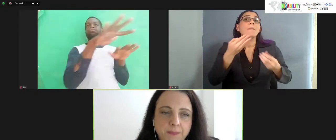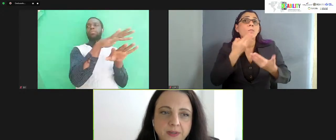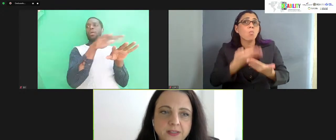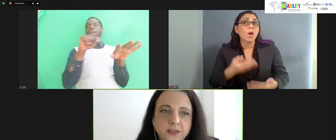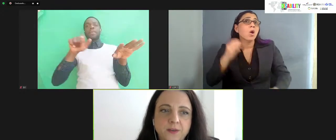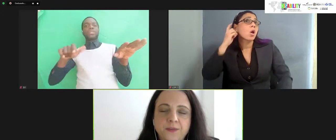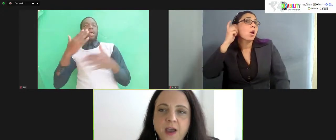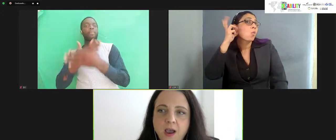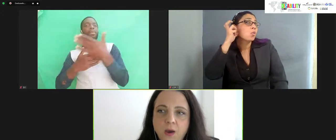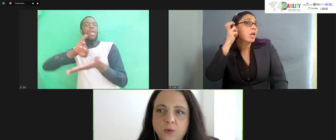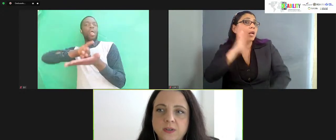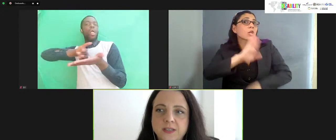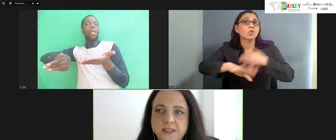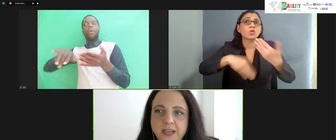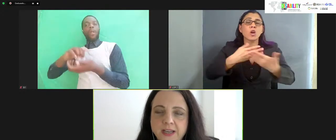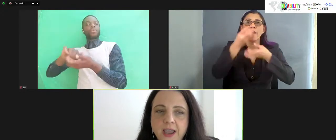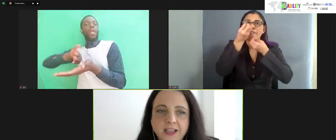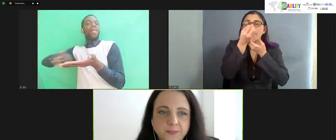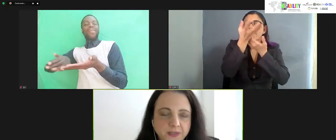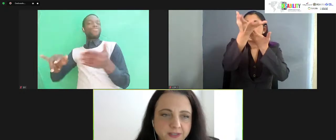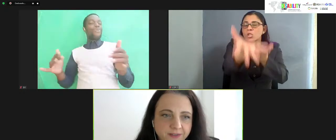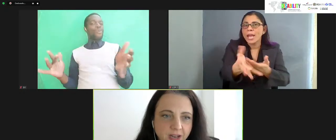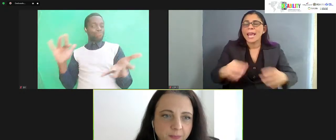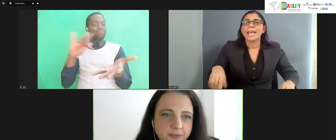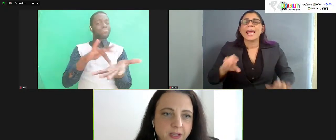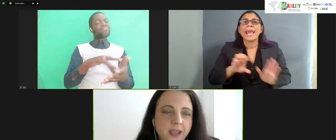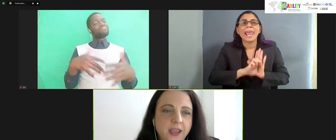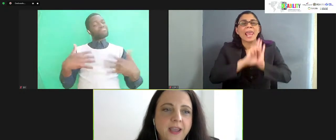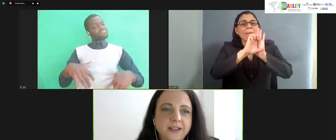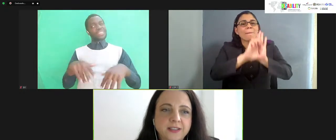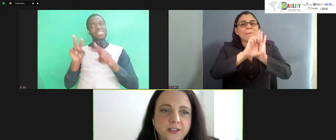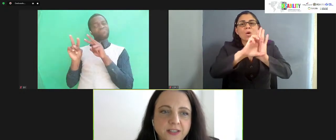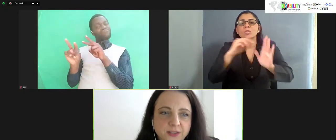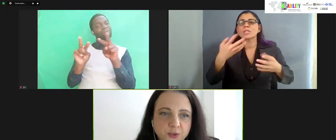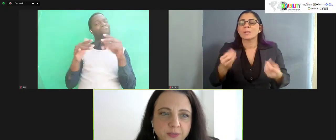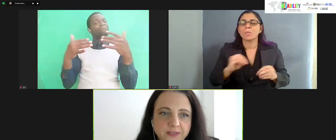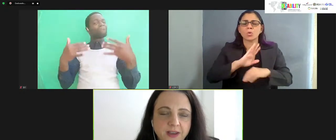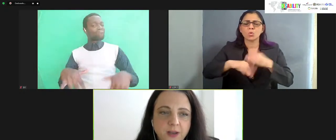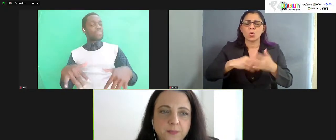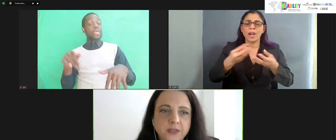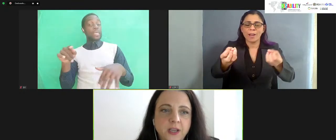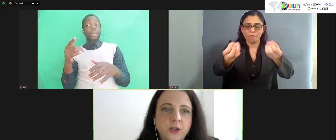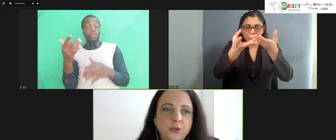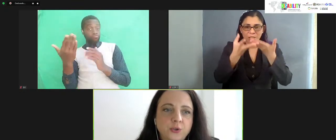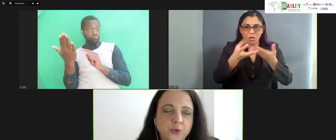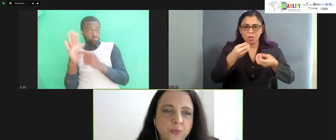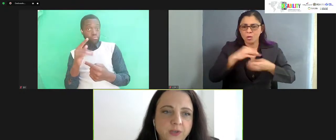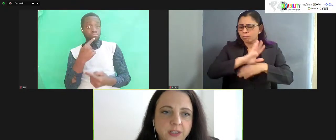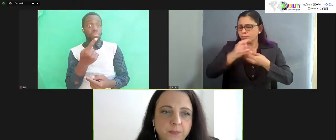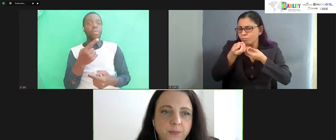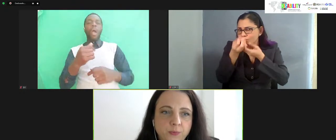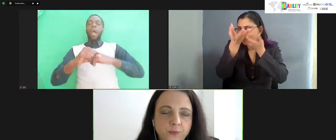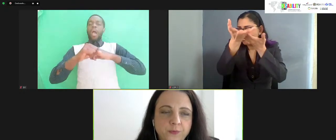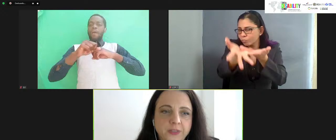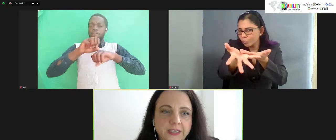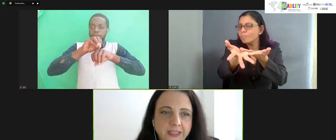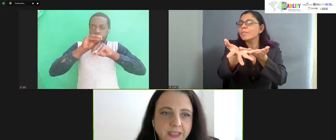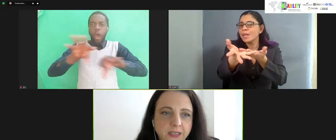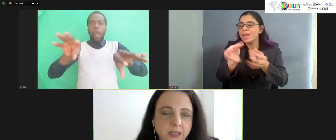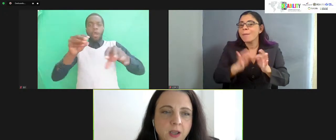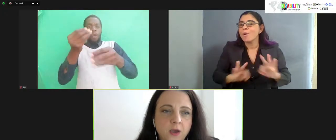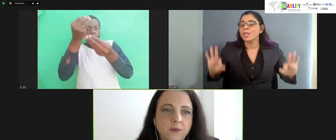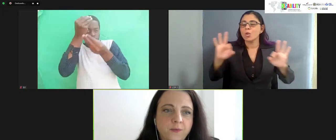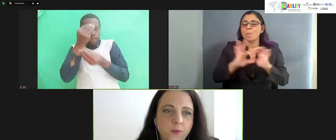examples of how data has been developed and is continued to be developed to really prove the